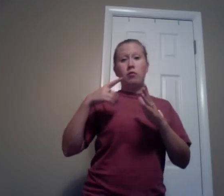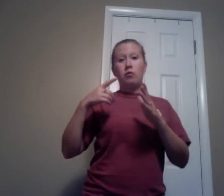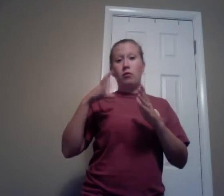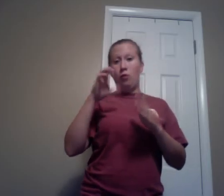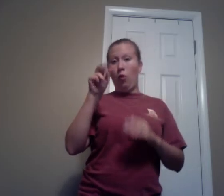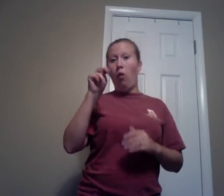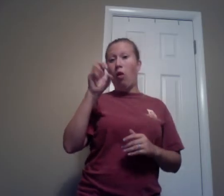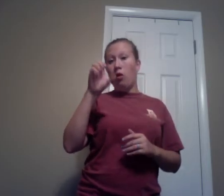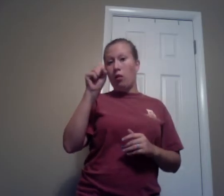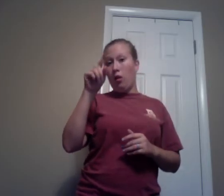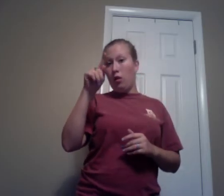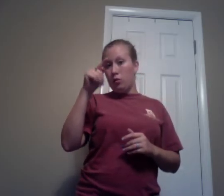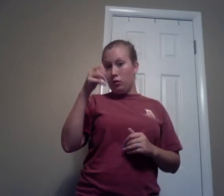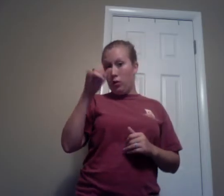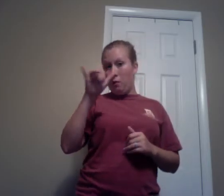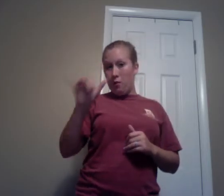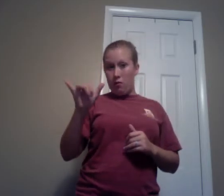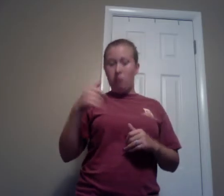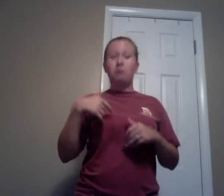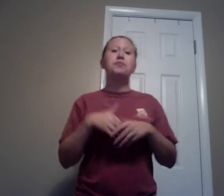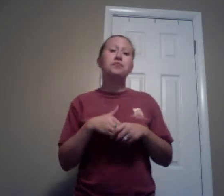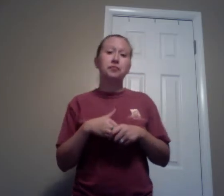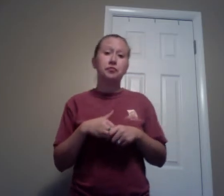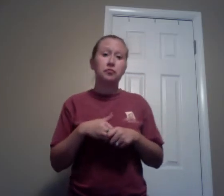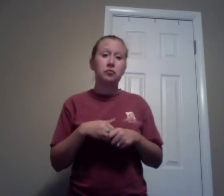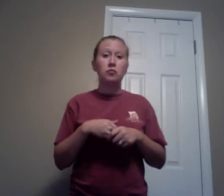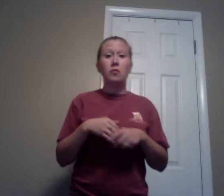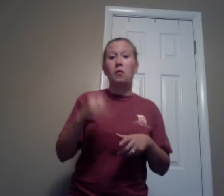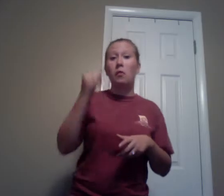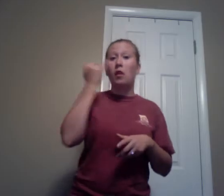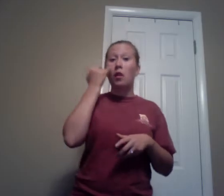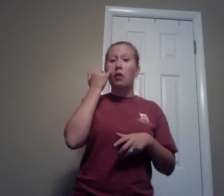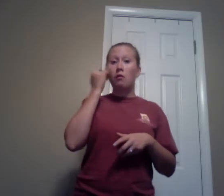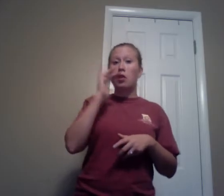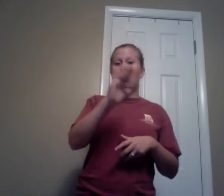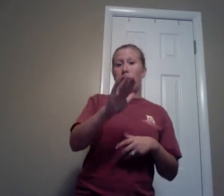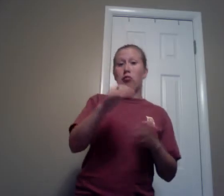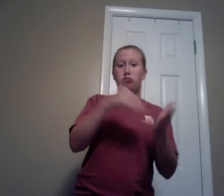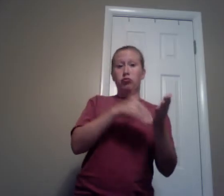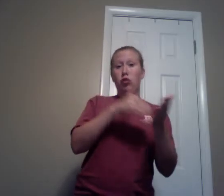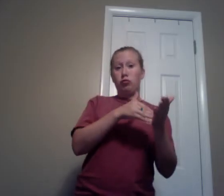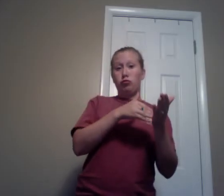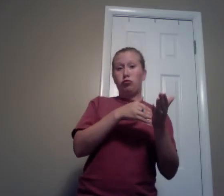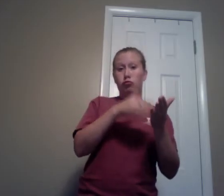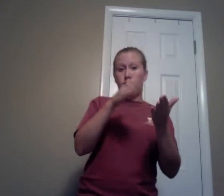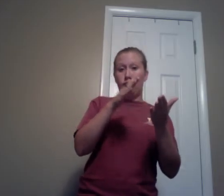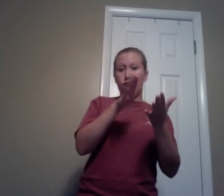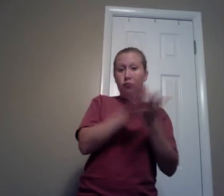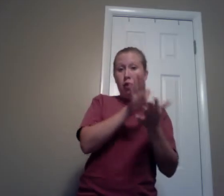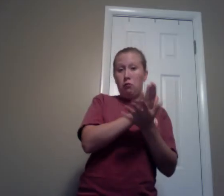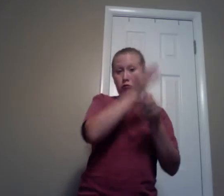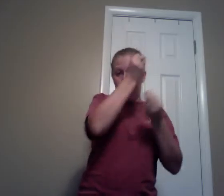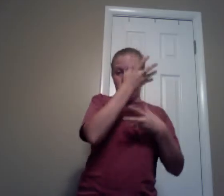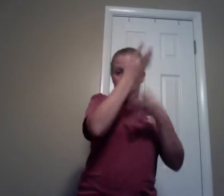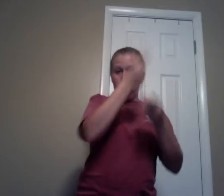the instructions that you are given. But if you are given instructions for a split prep, that may help you,